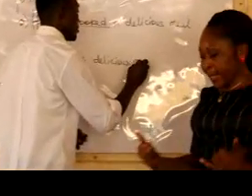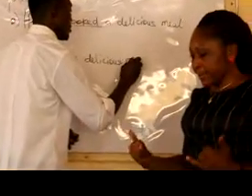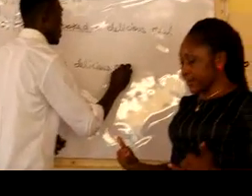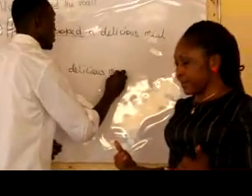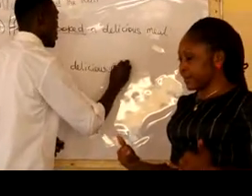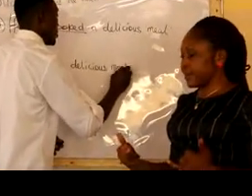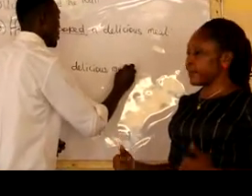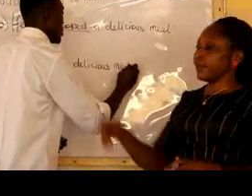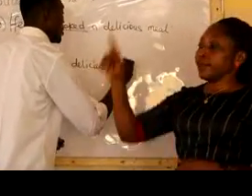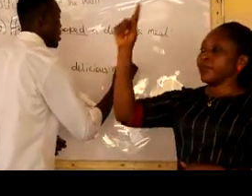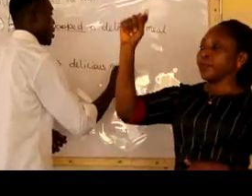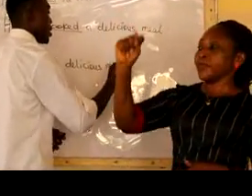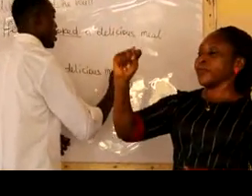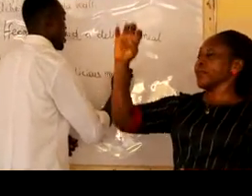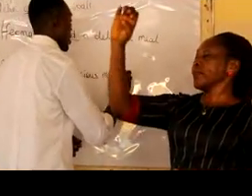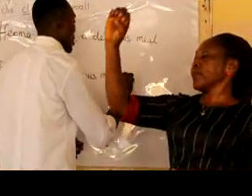meals